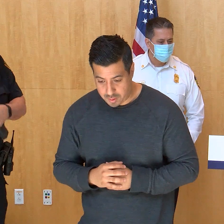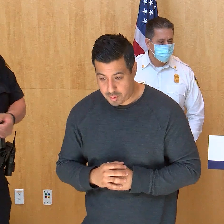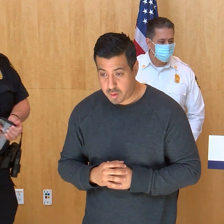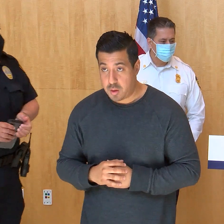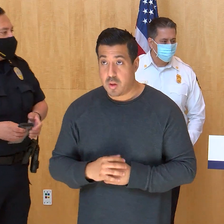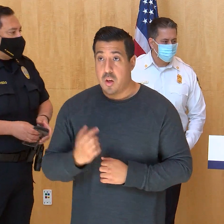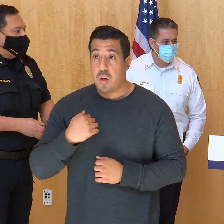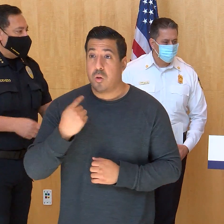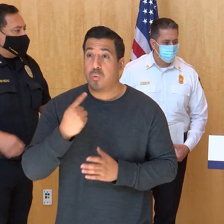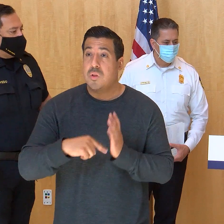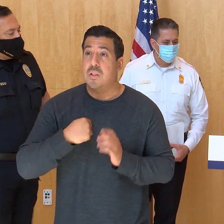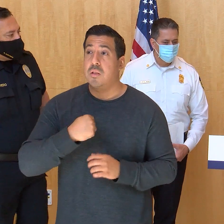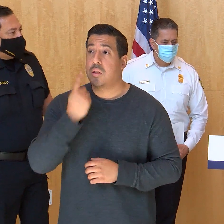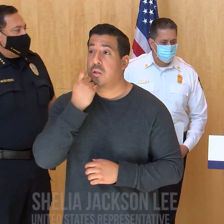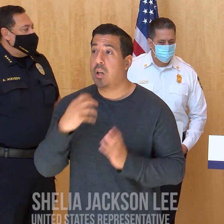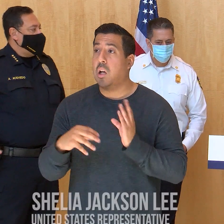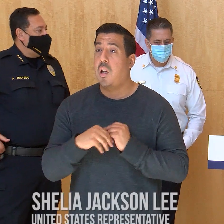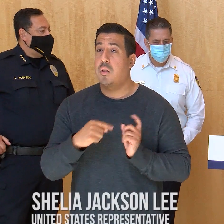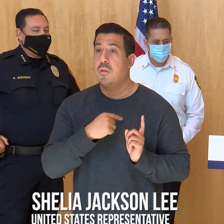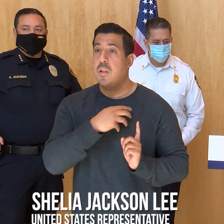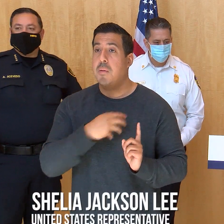What I added to the mayor's